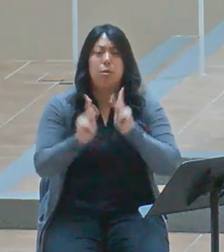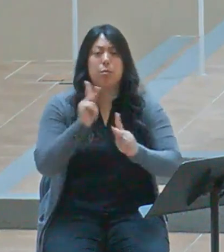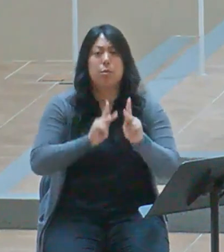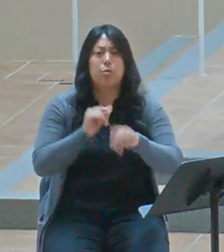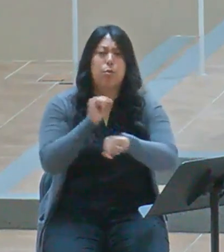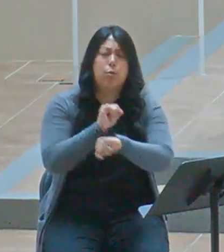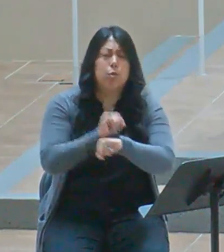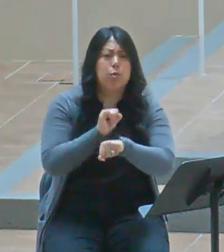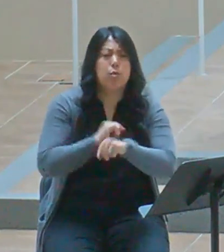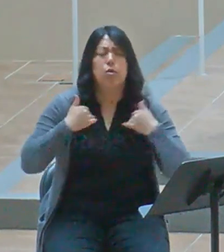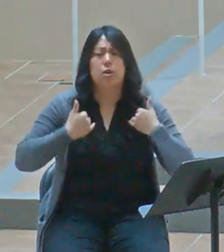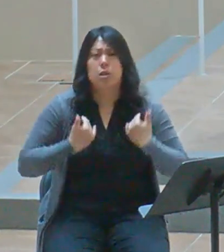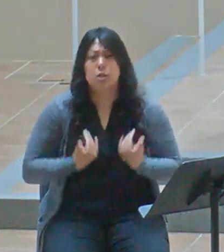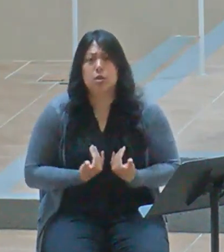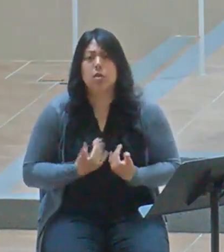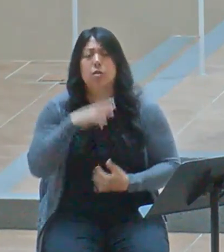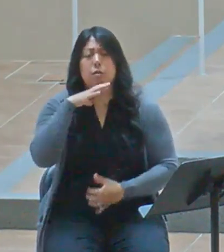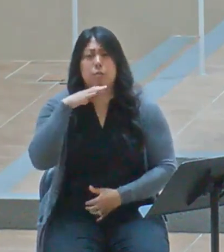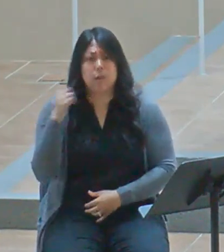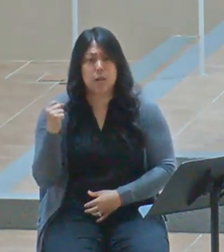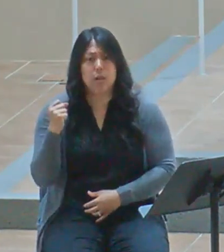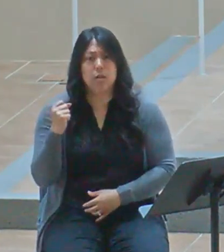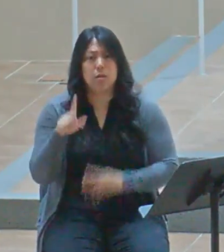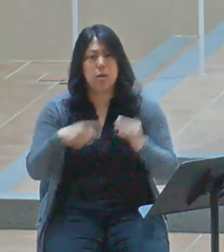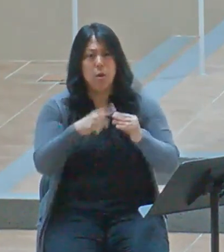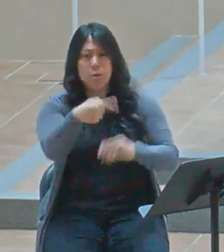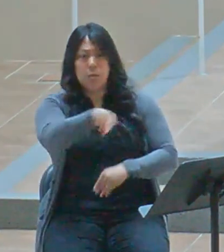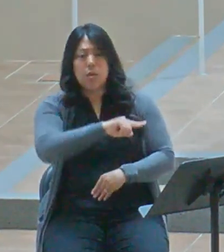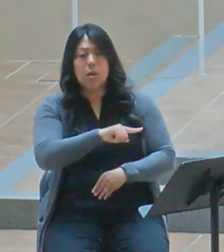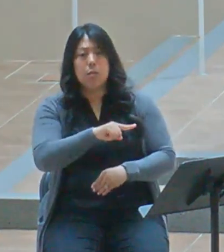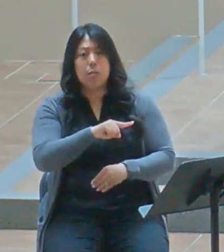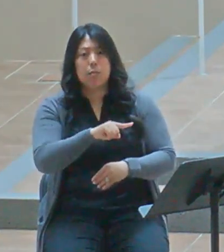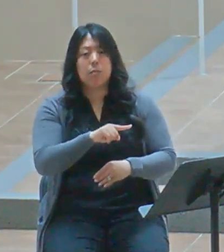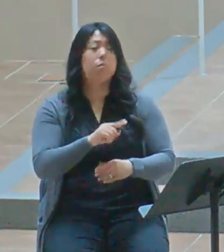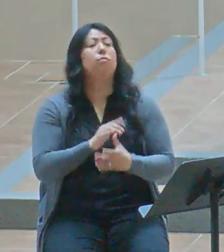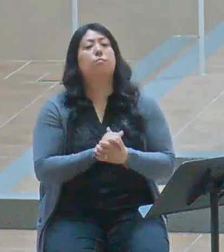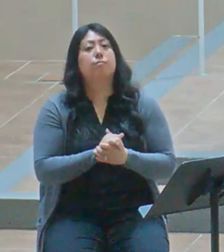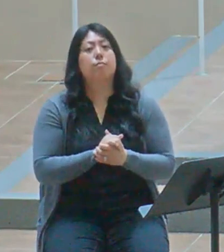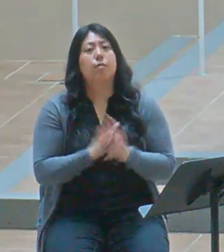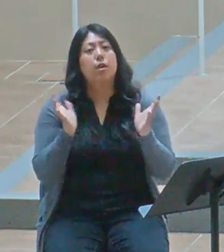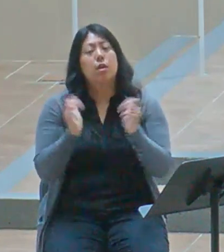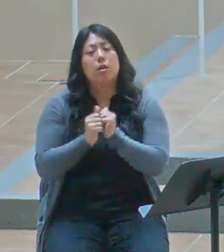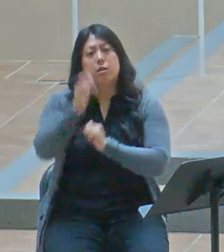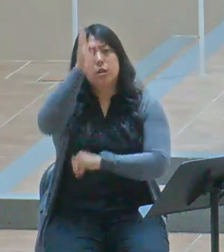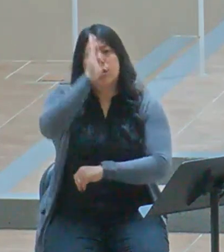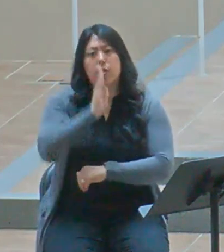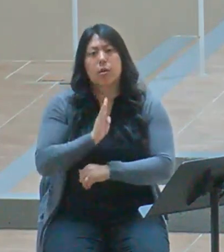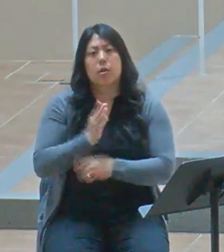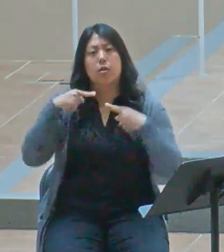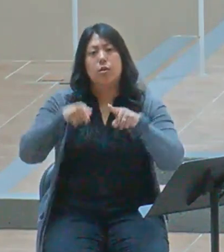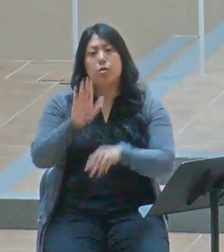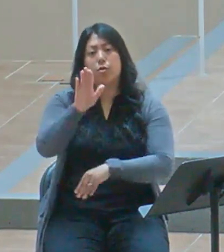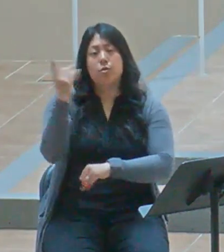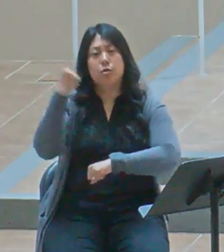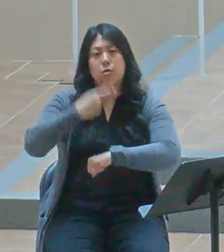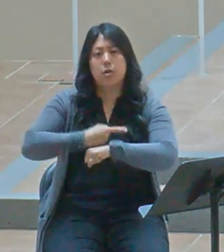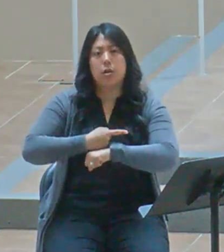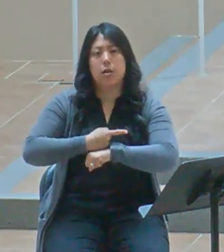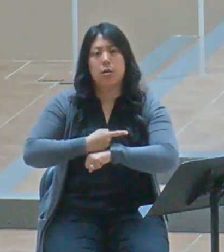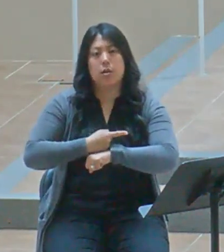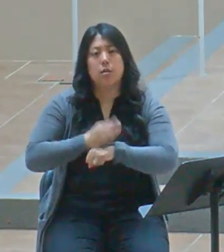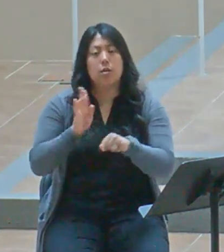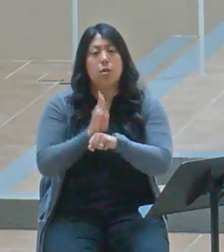overworked, exhausted, tired? Connect, talk to God throughout your day.